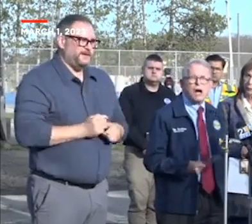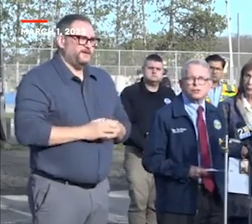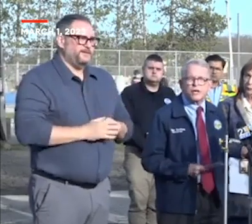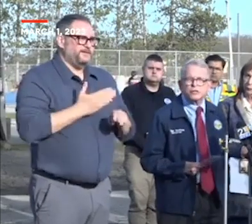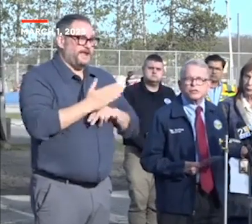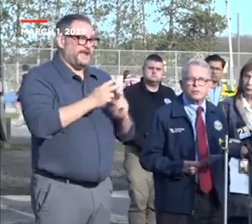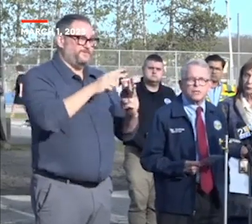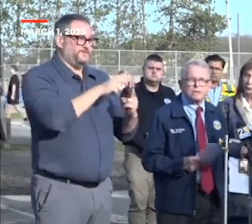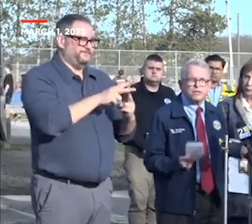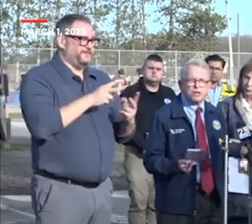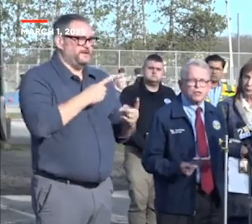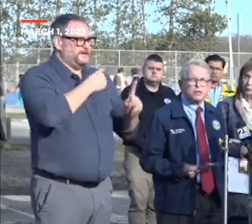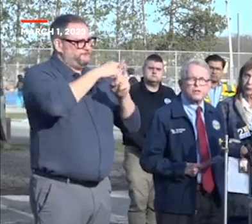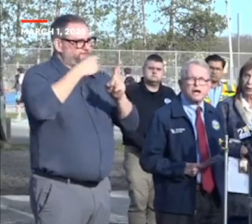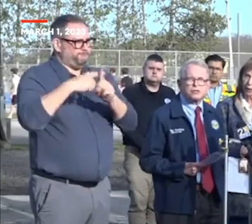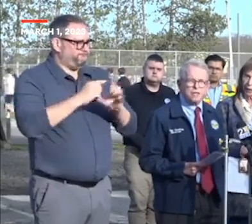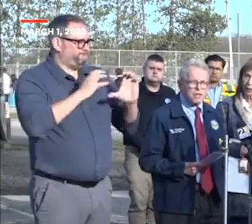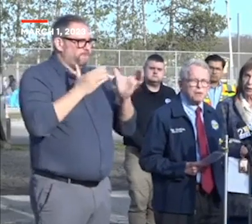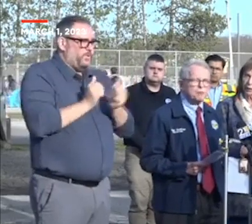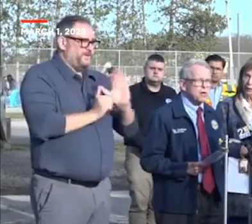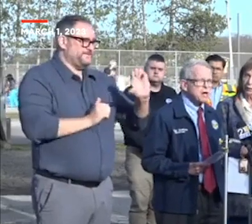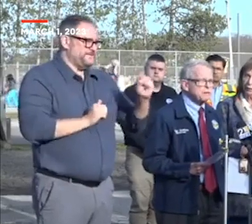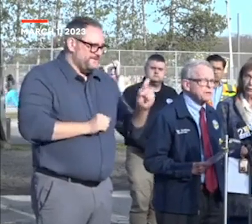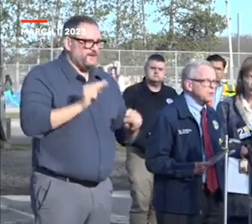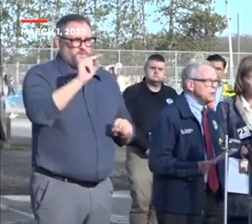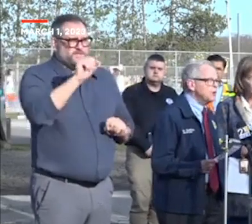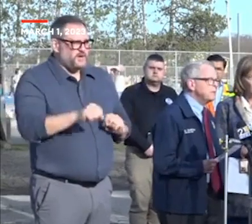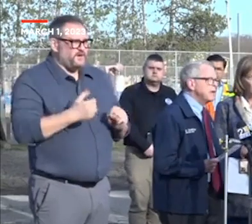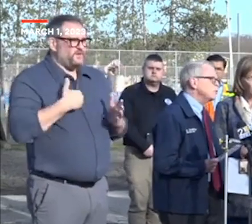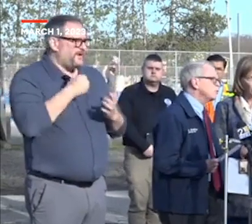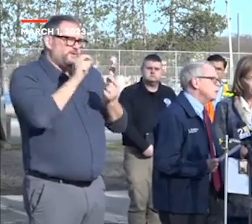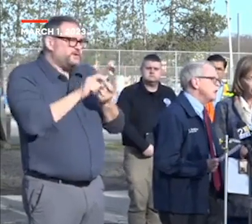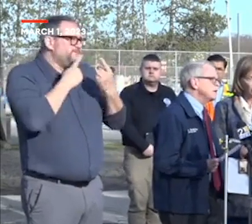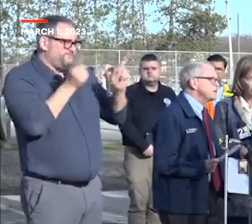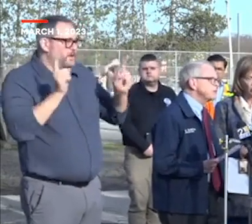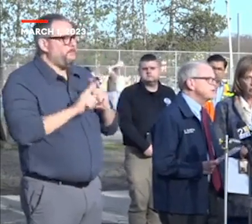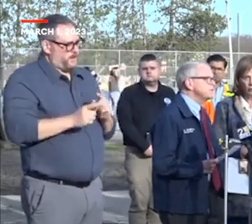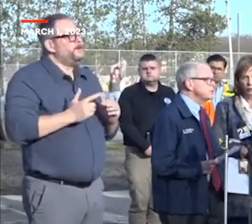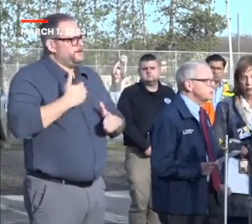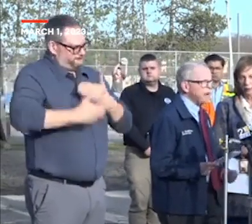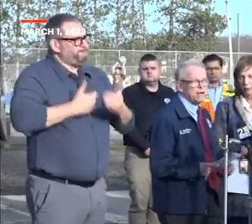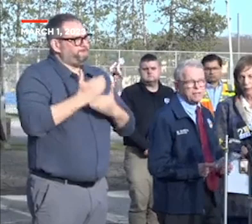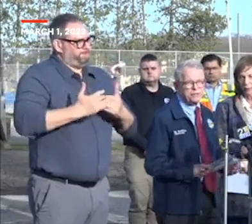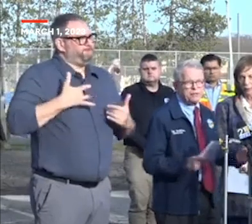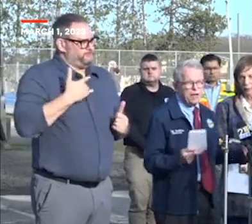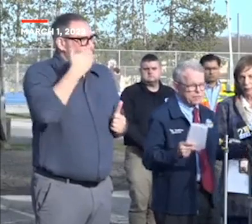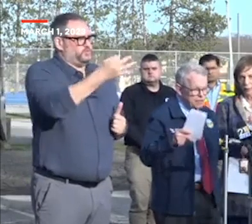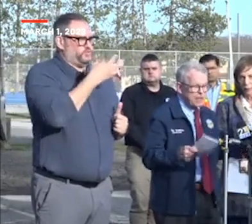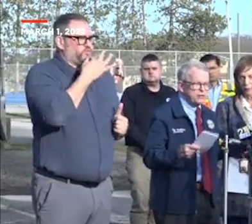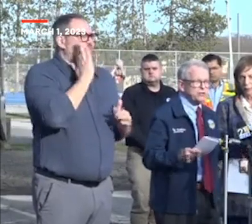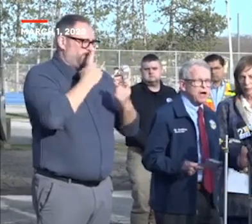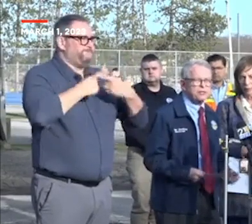favorable conversations, we don't have details yet to announce, but I'm very confident that we will be able to have announcement in the future about that. And this